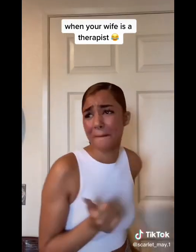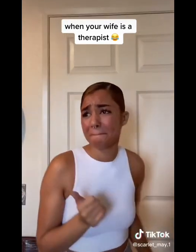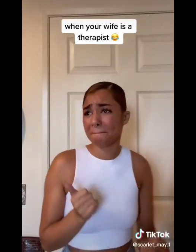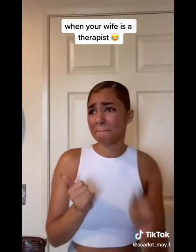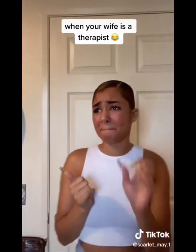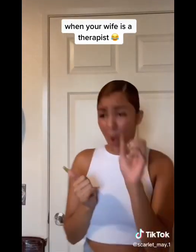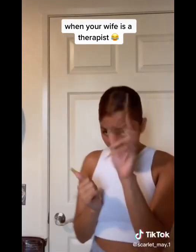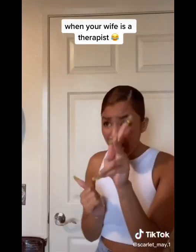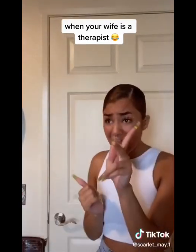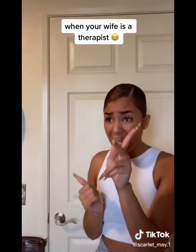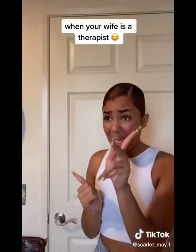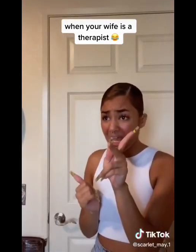Okay.